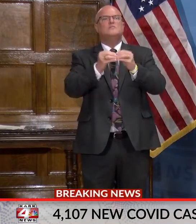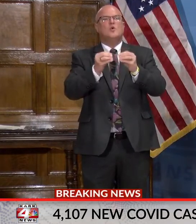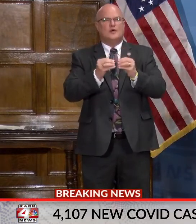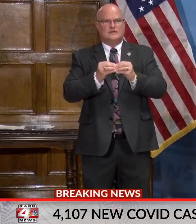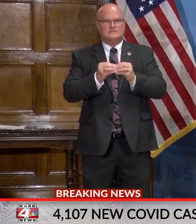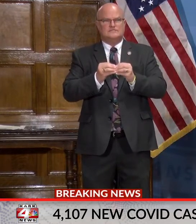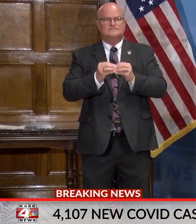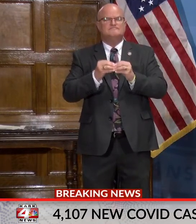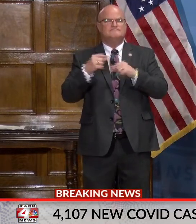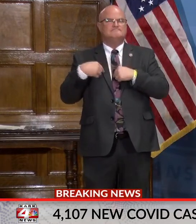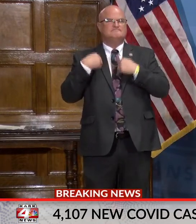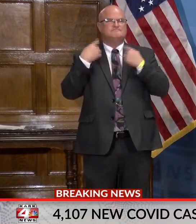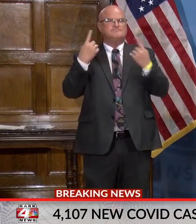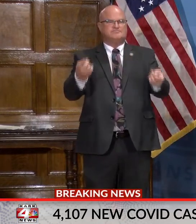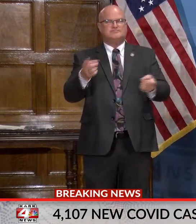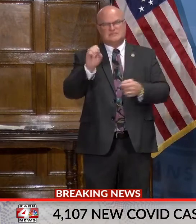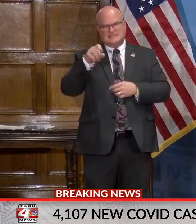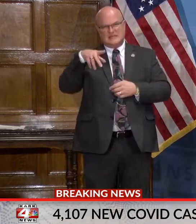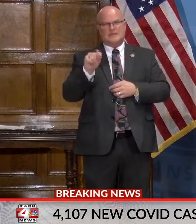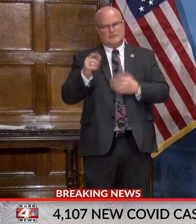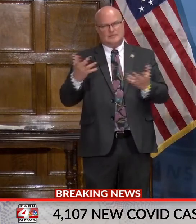around for a while, since at least September.